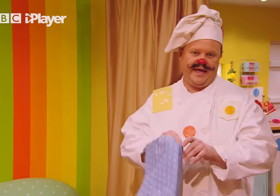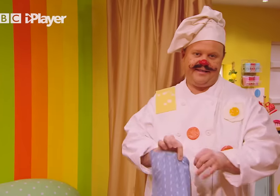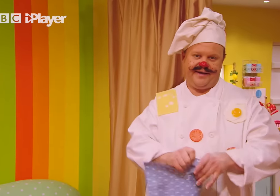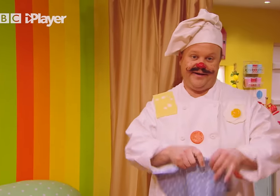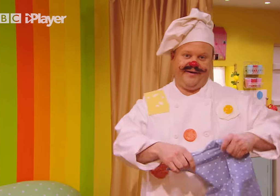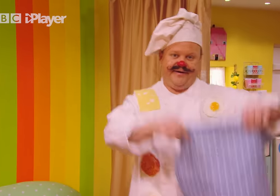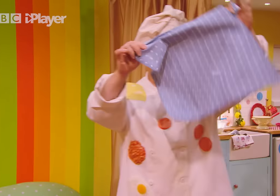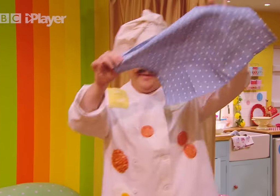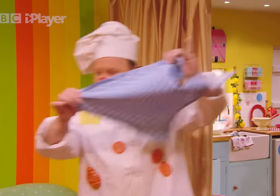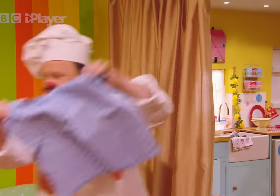Wait.